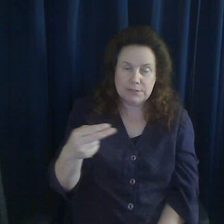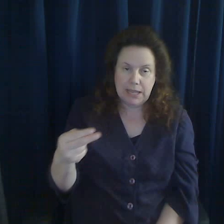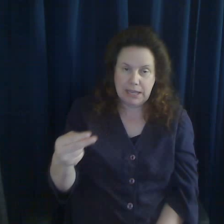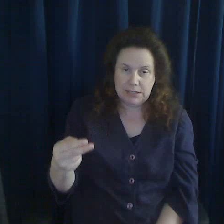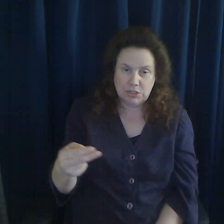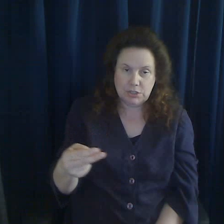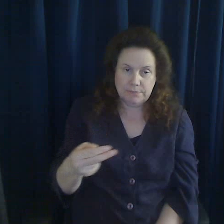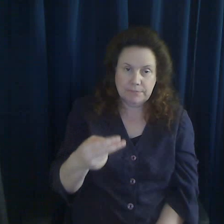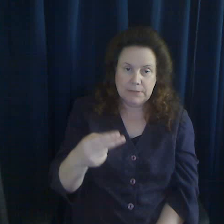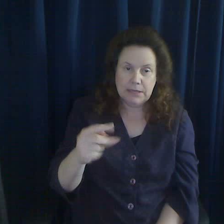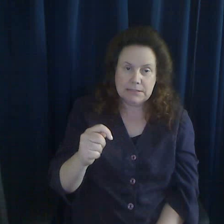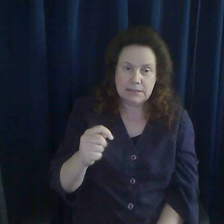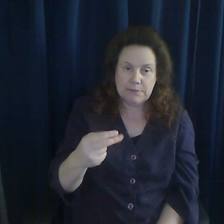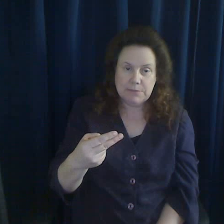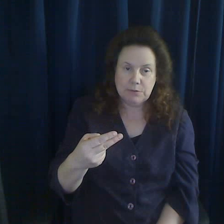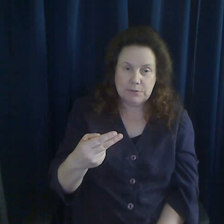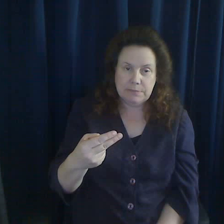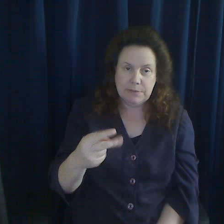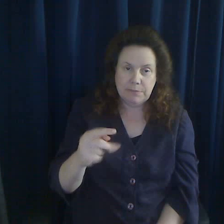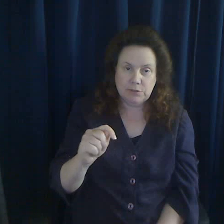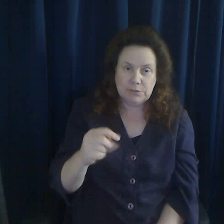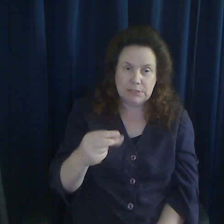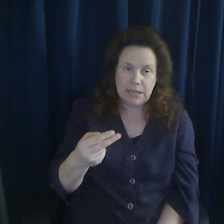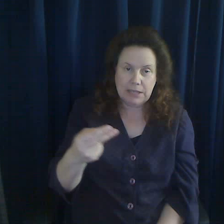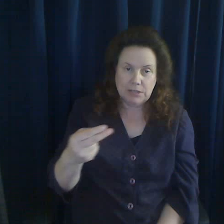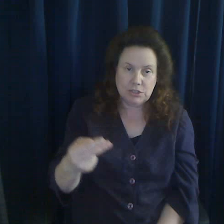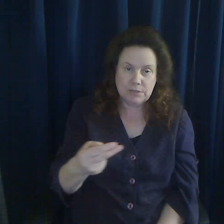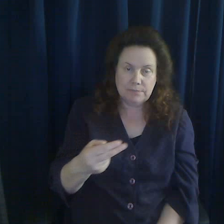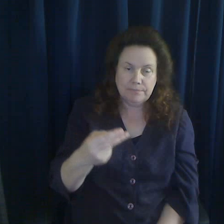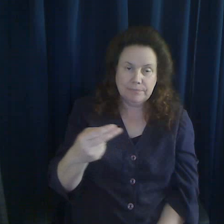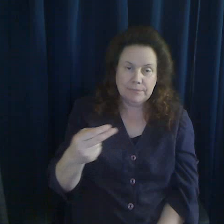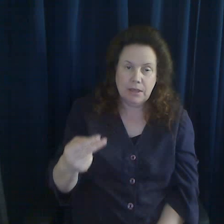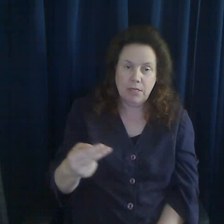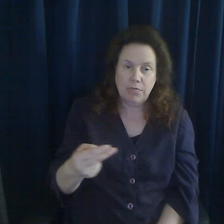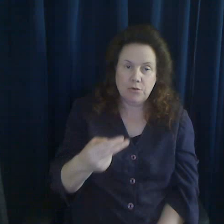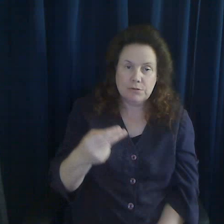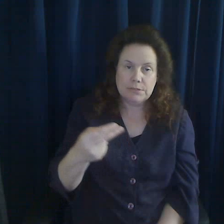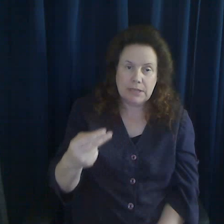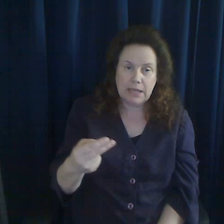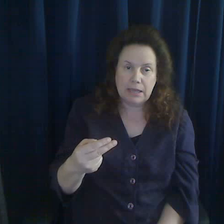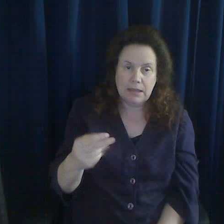an H. Sometimes you will see people do TH. Thursday,